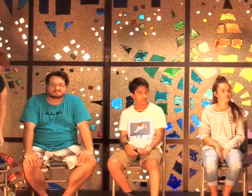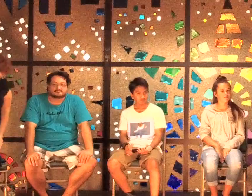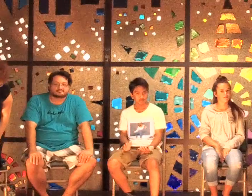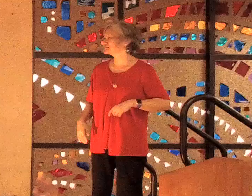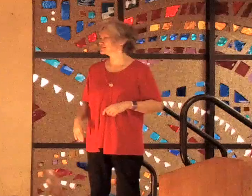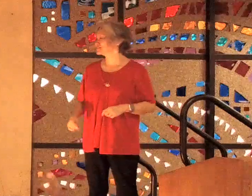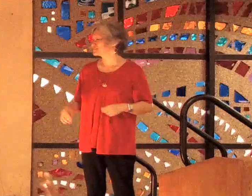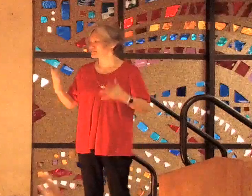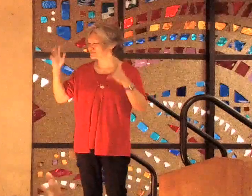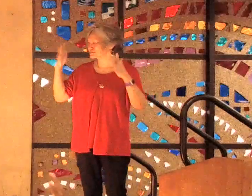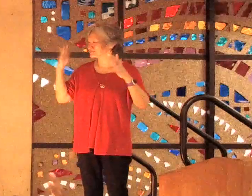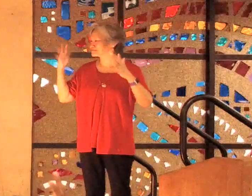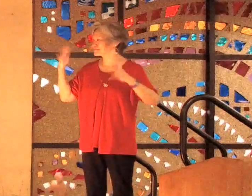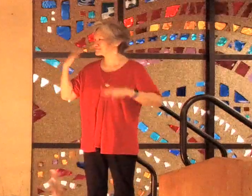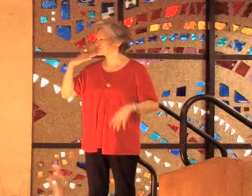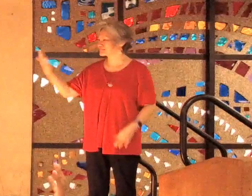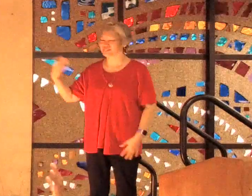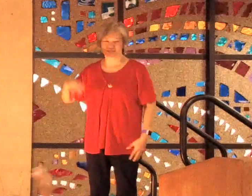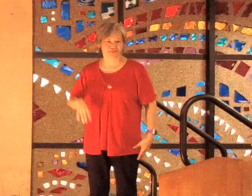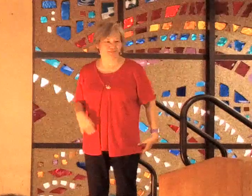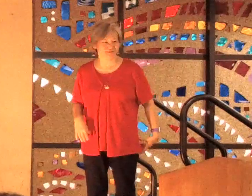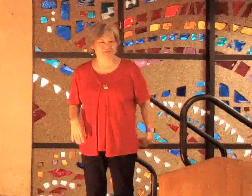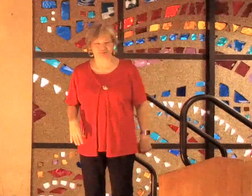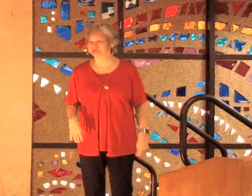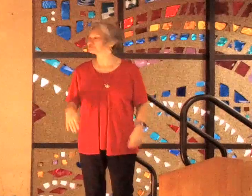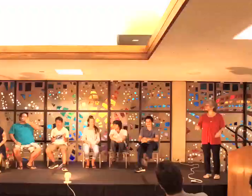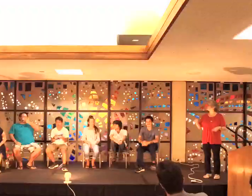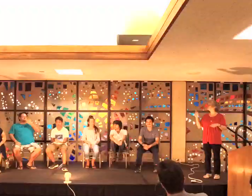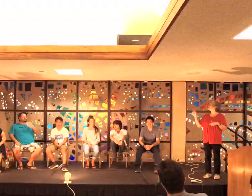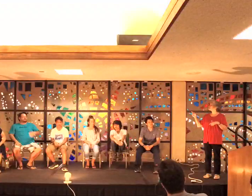much. Thank you.